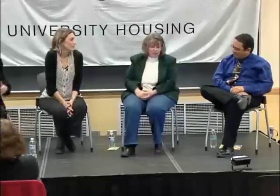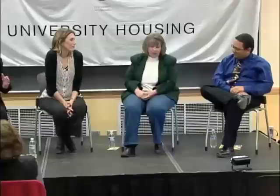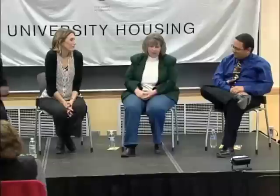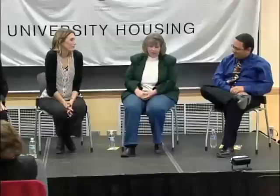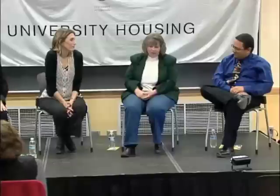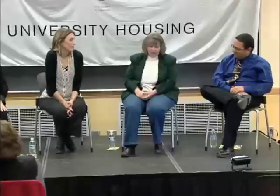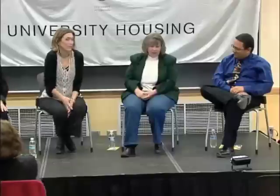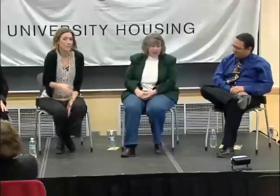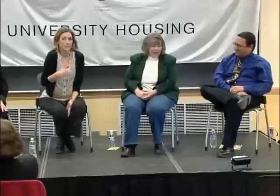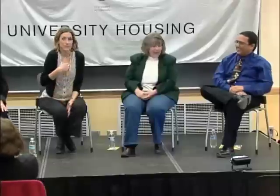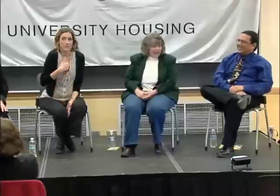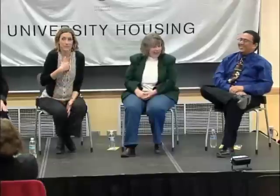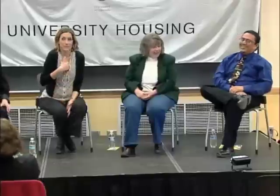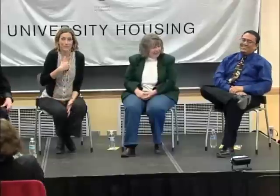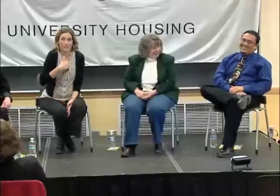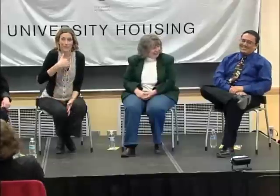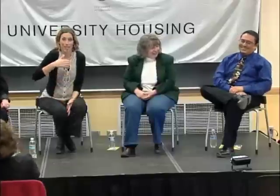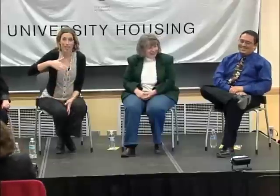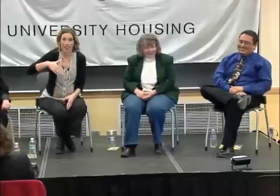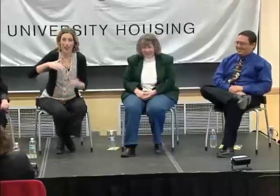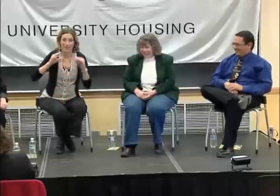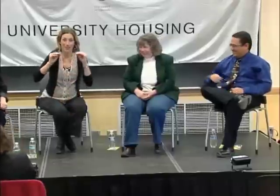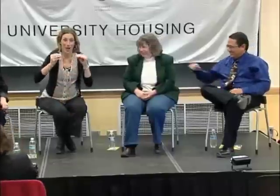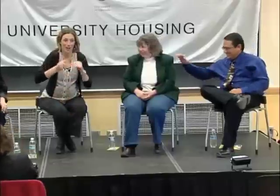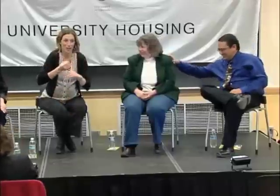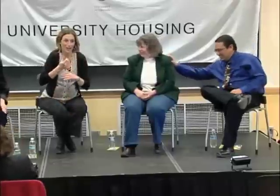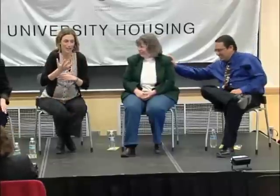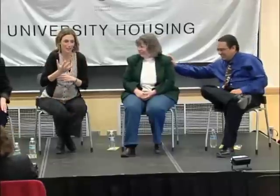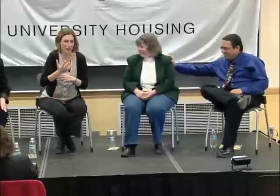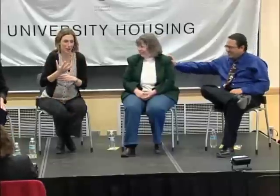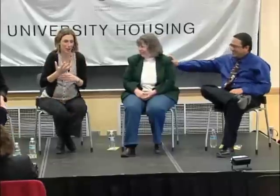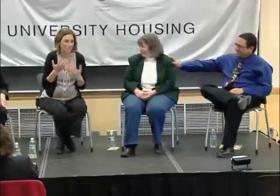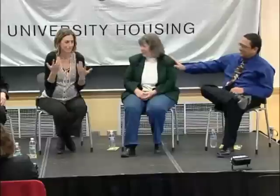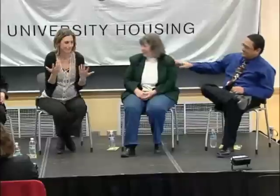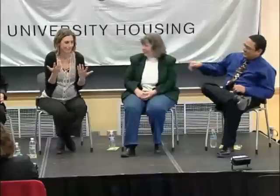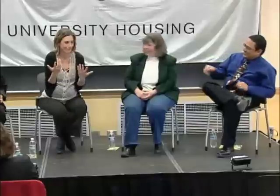I never liked Shakespeare. Heidi says, I've never taught Shakespeare.